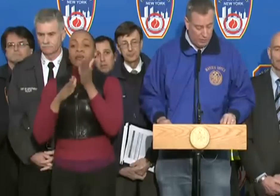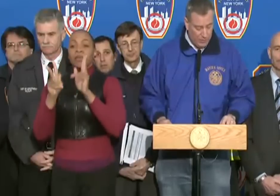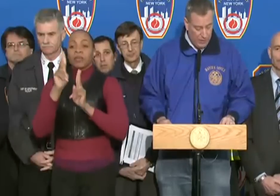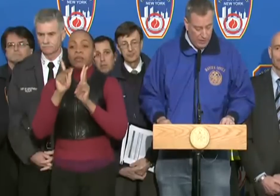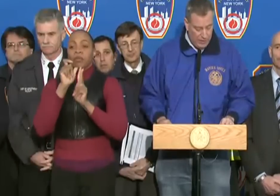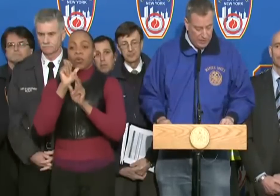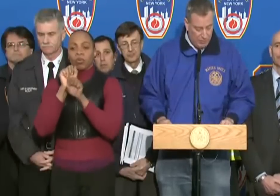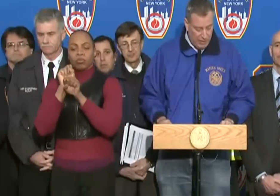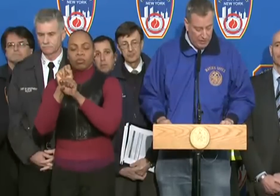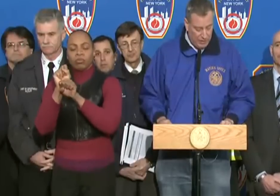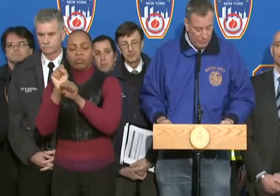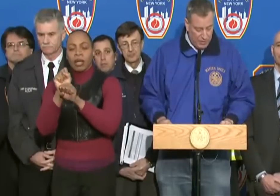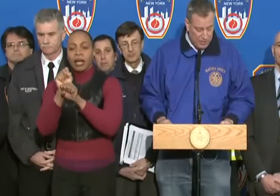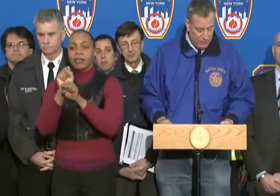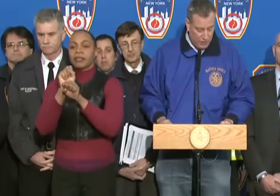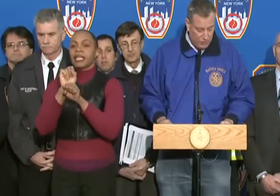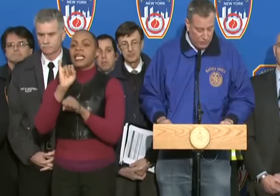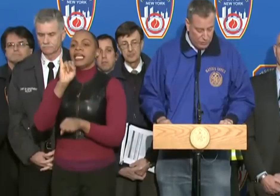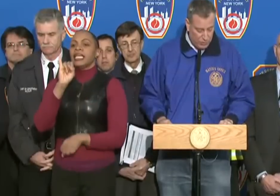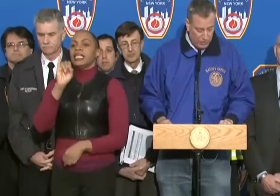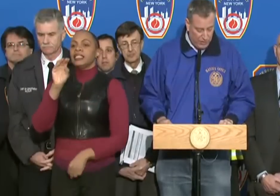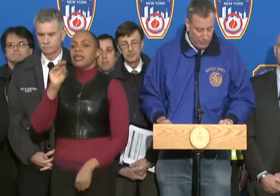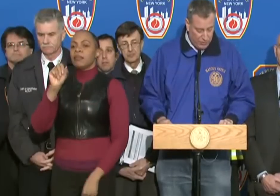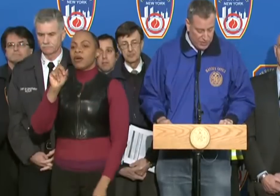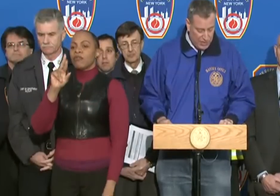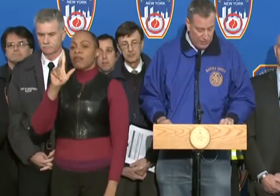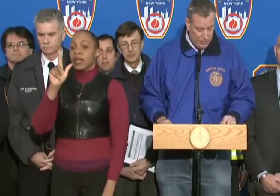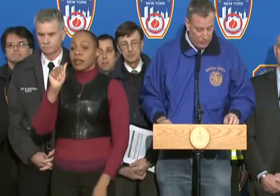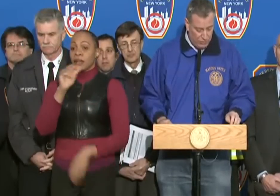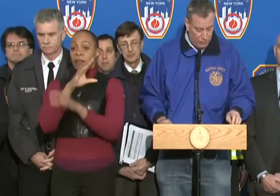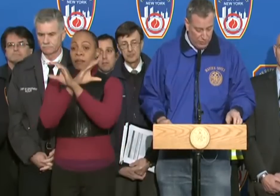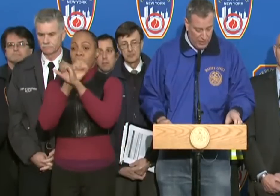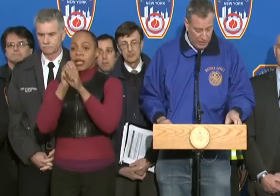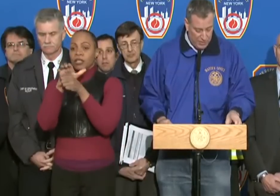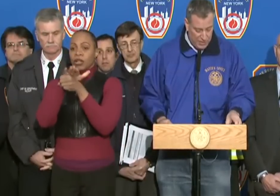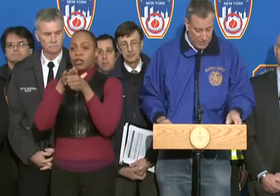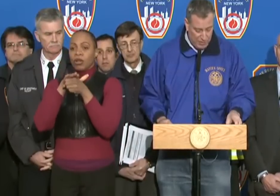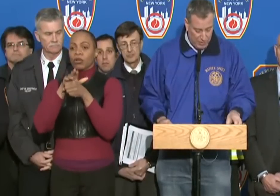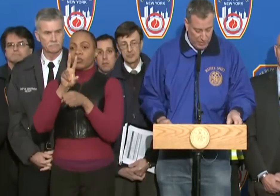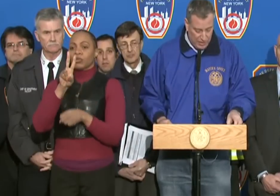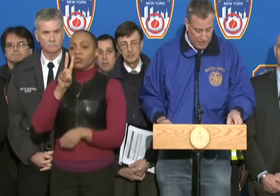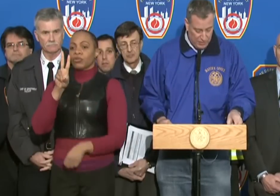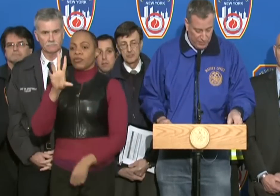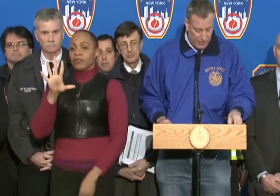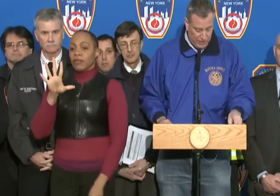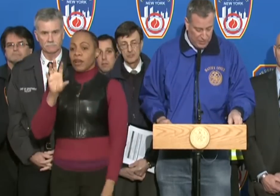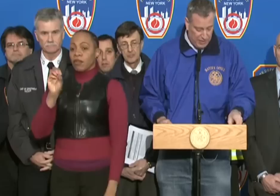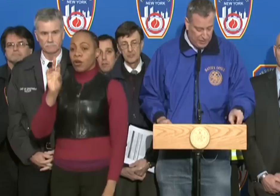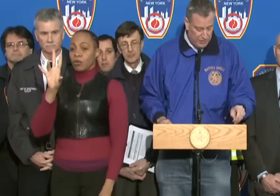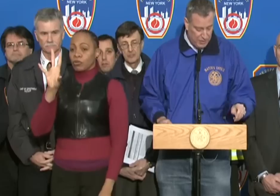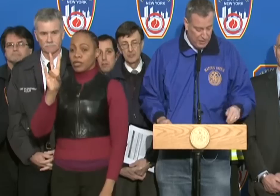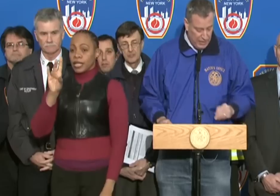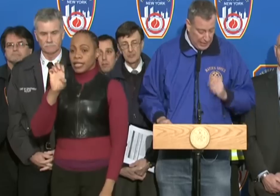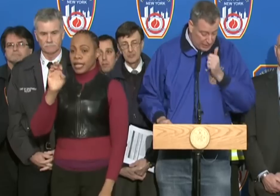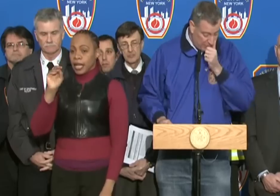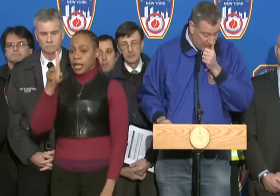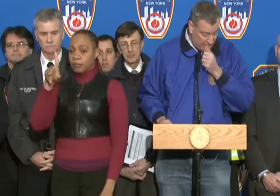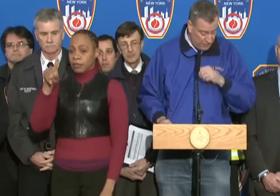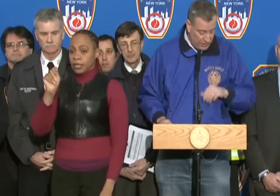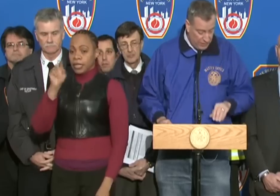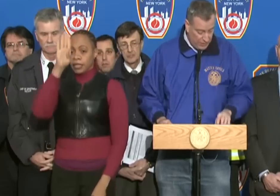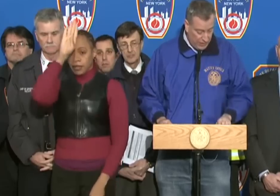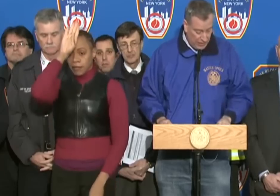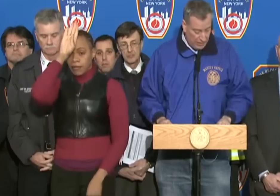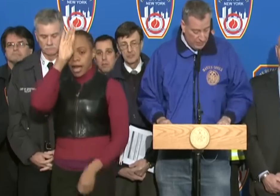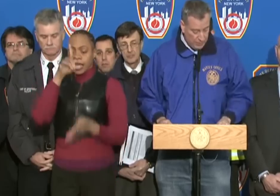work here, Izzy Miranda, the president of Local 2507, Uniform EMTs, paramedics, and fire inspectors, and